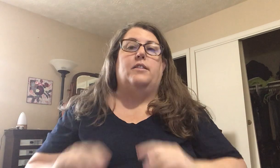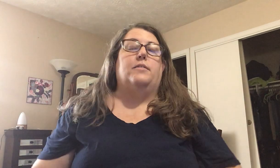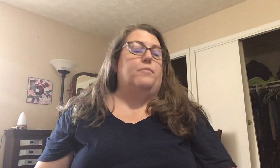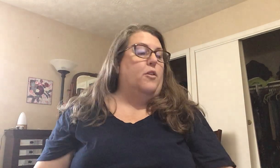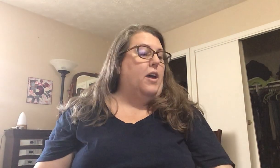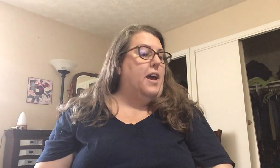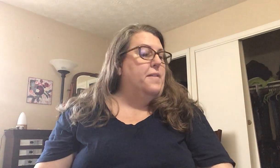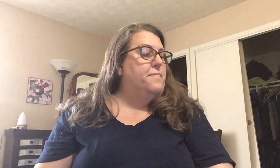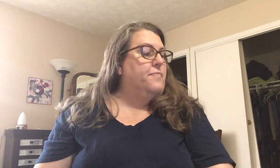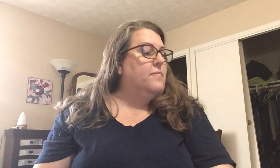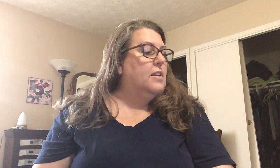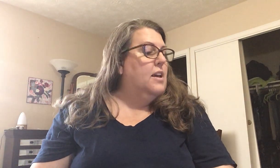Okay?